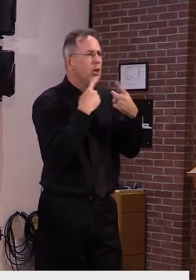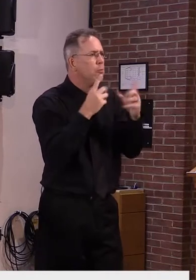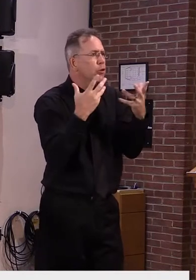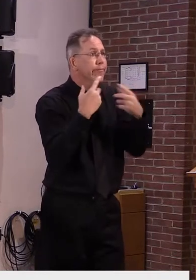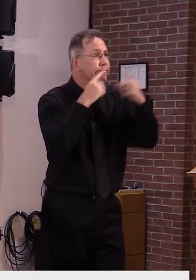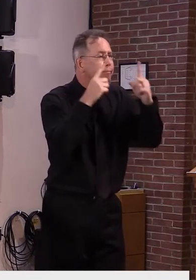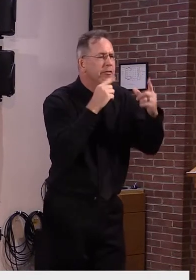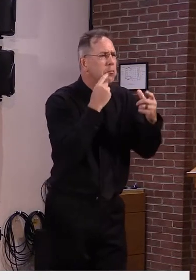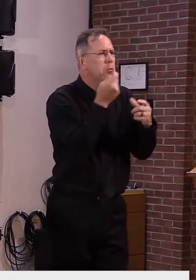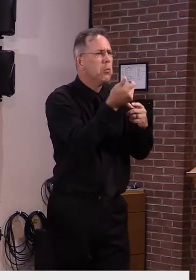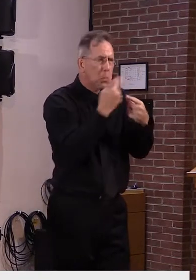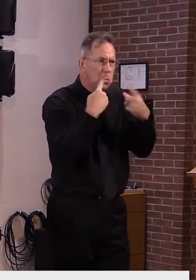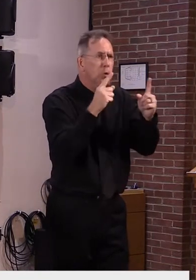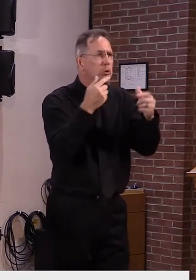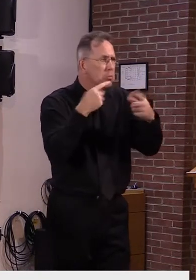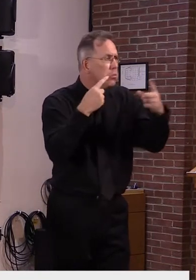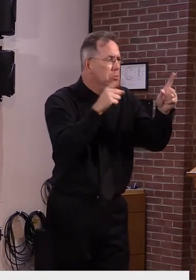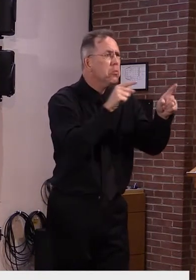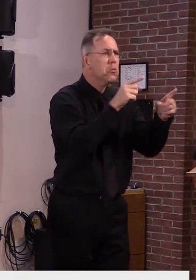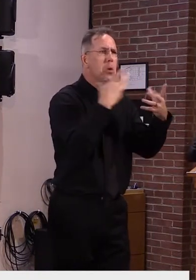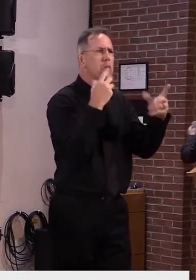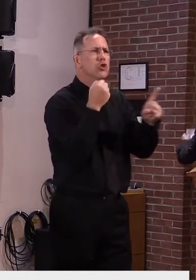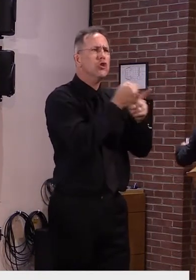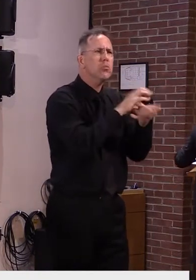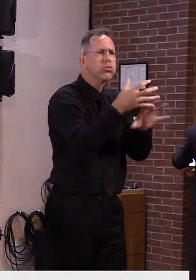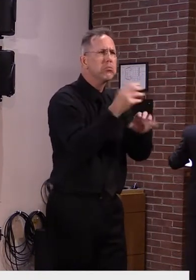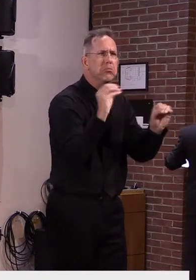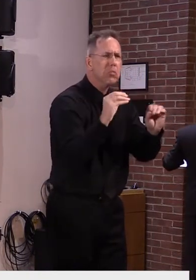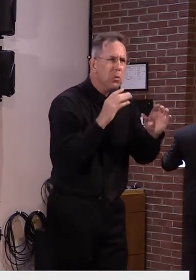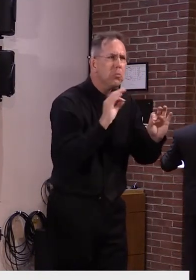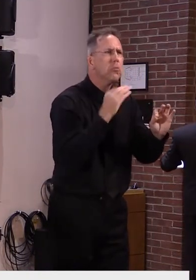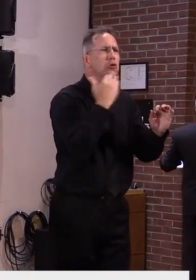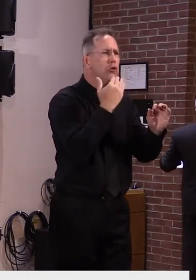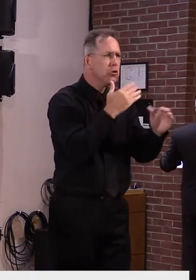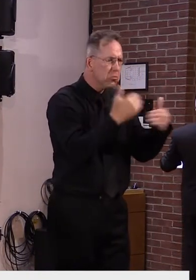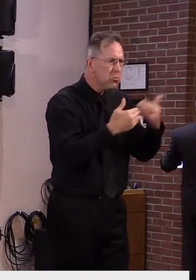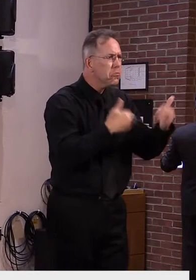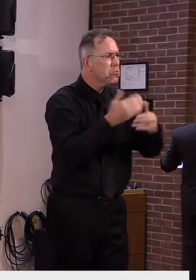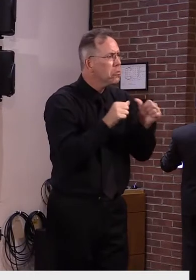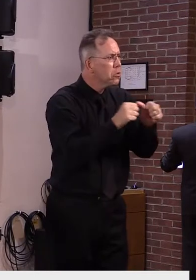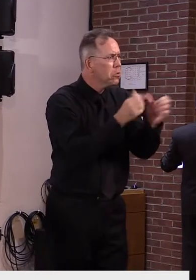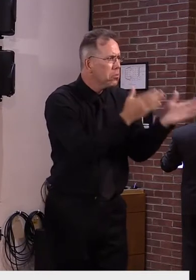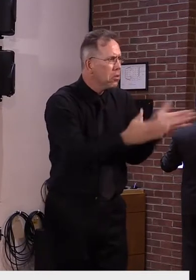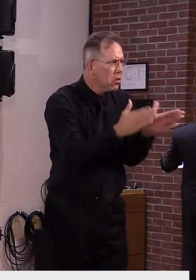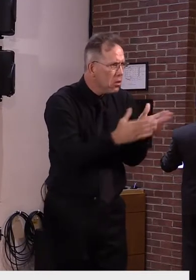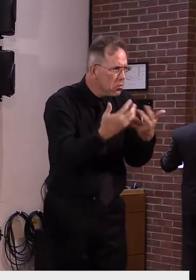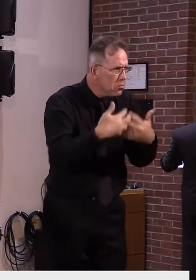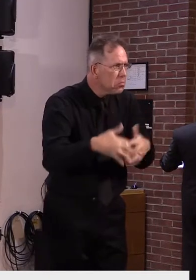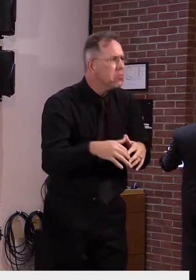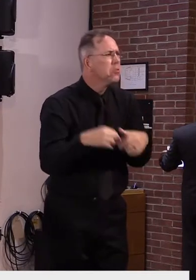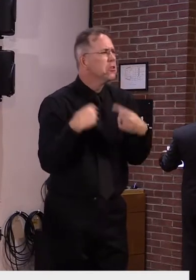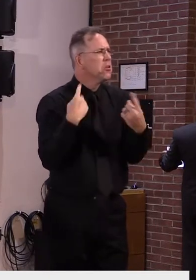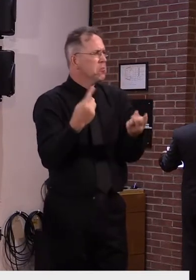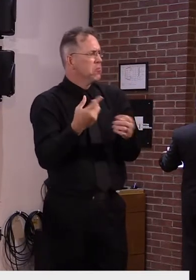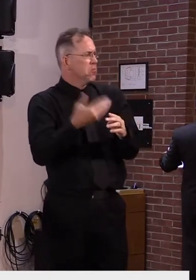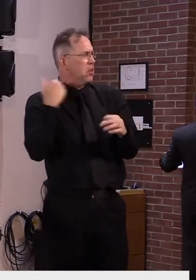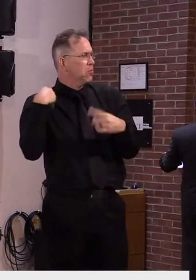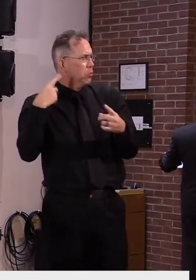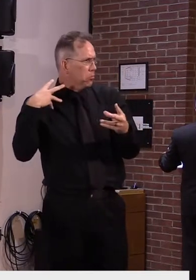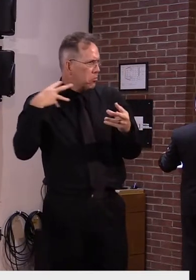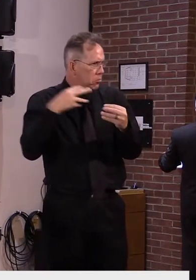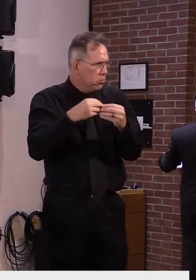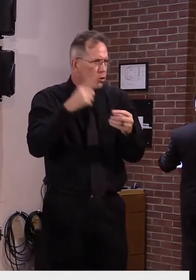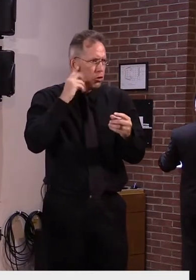safely, but we also have prepared them to operate in the dynamic conditions of the months ahead. Our schools have the tools, and now they have the